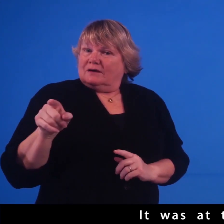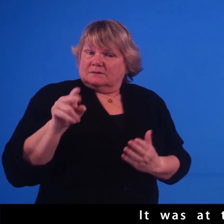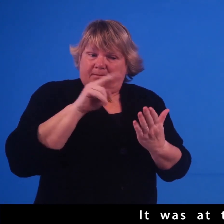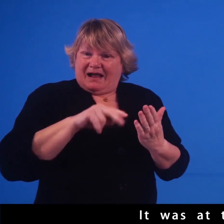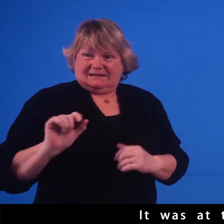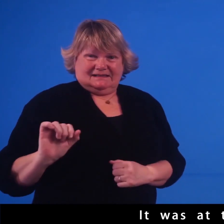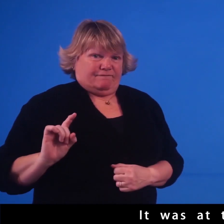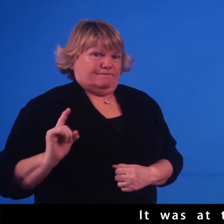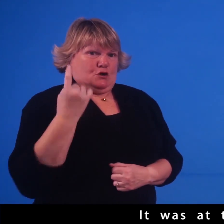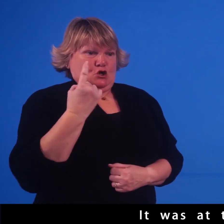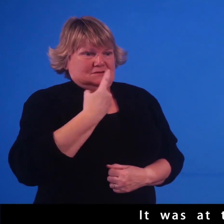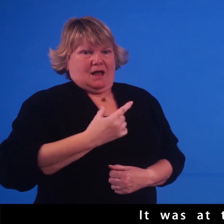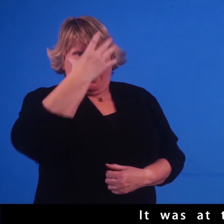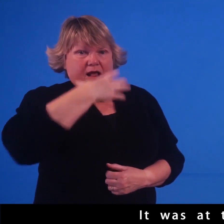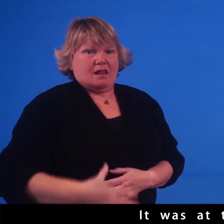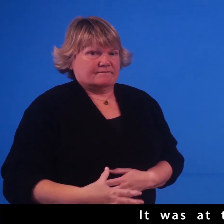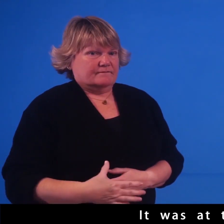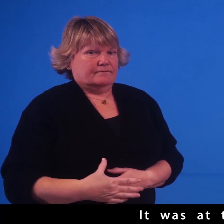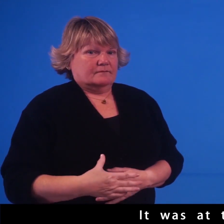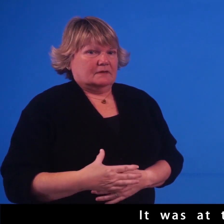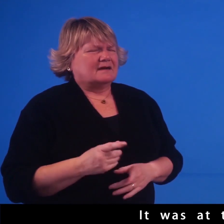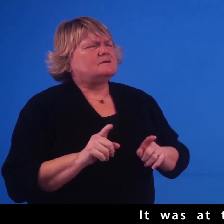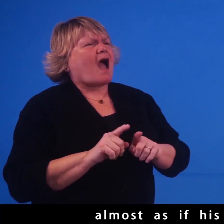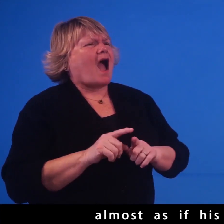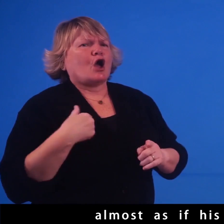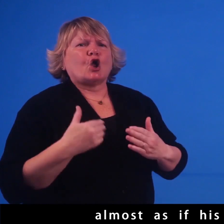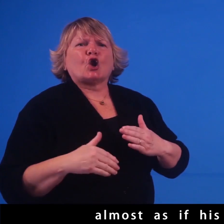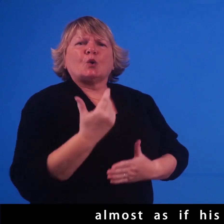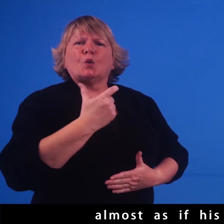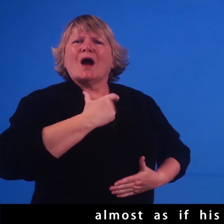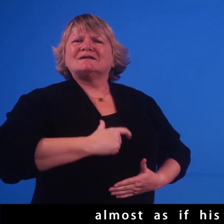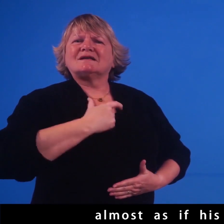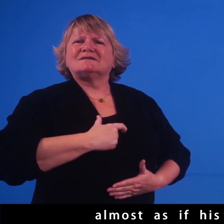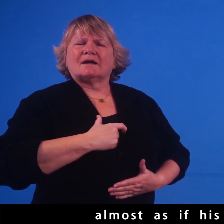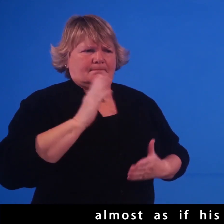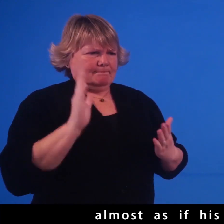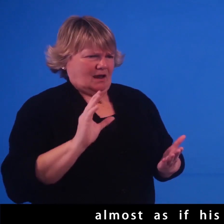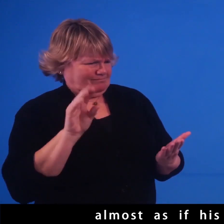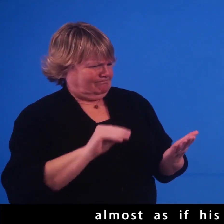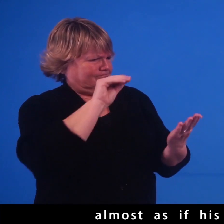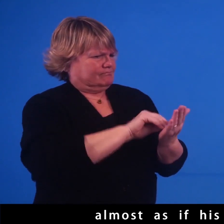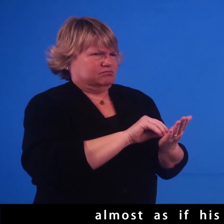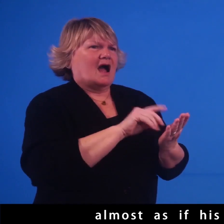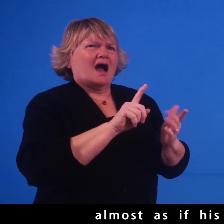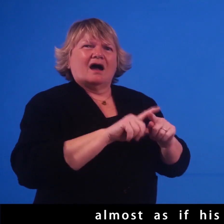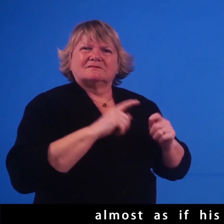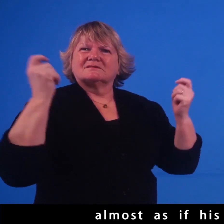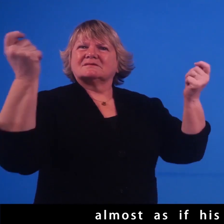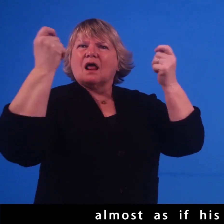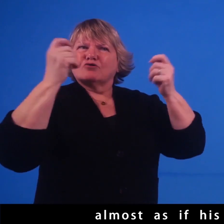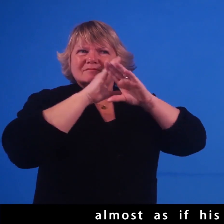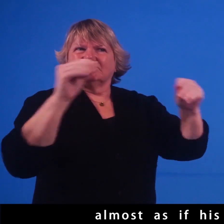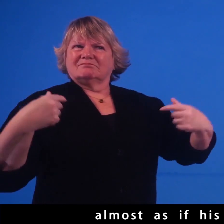It was at this point he painted his first self-portraits, almost as if his new identity had to be recorded